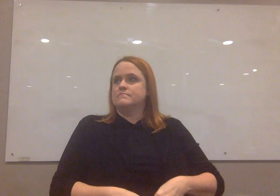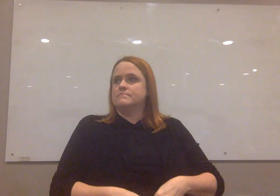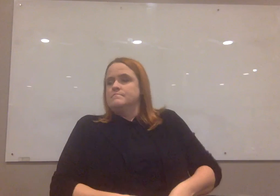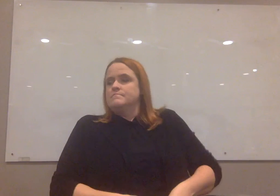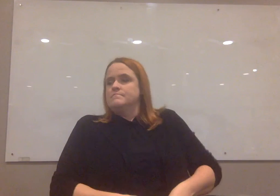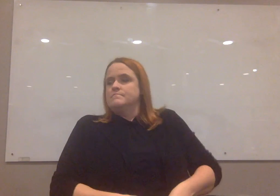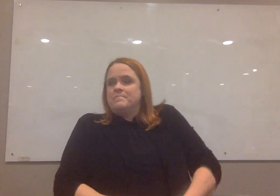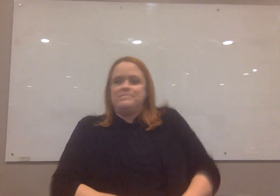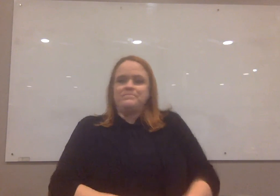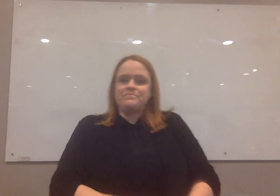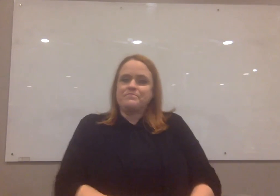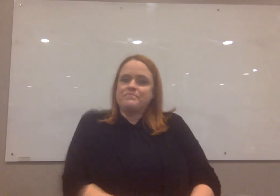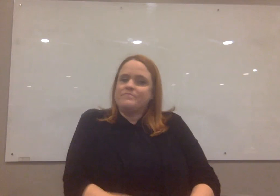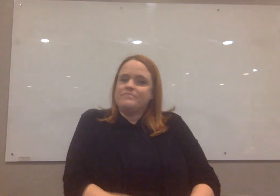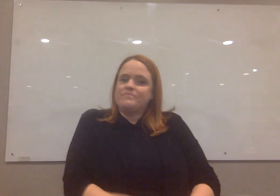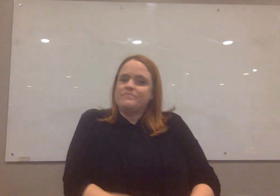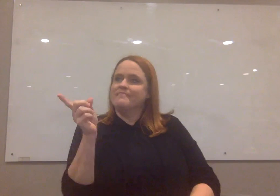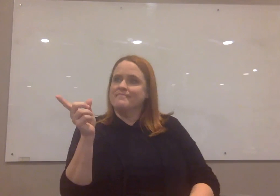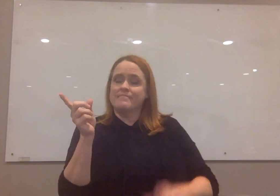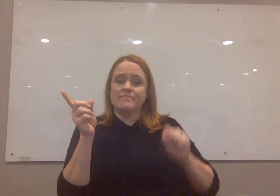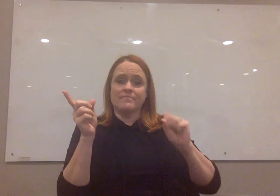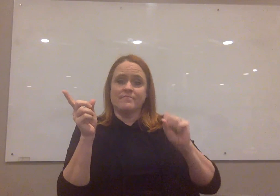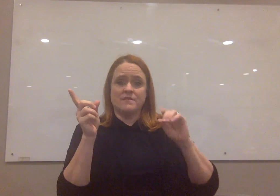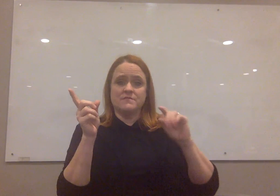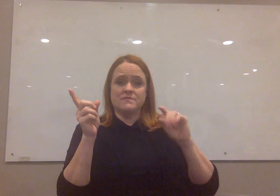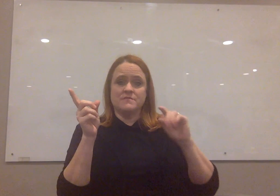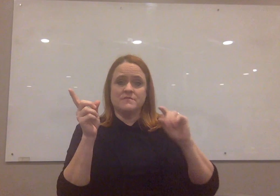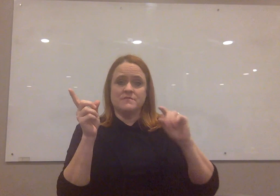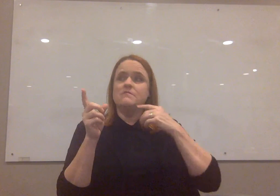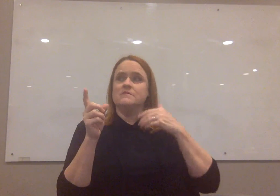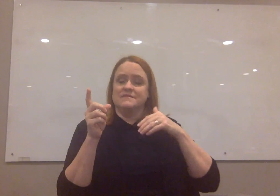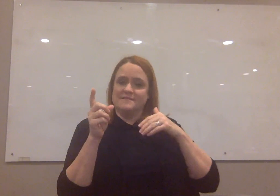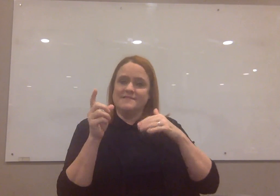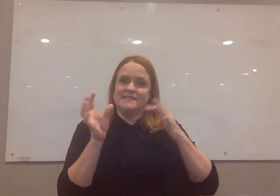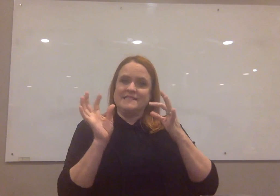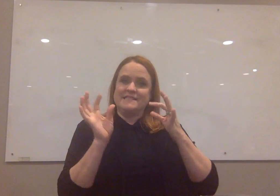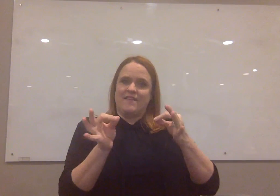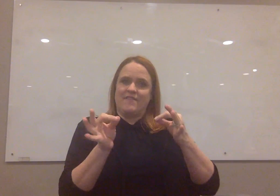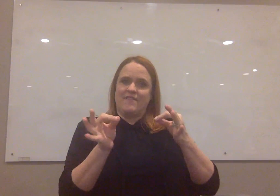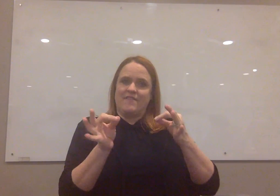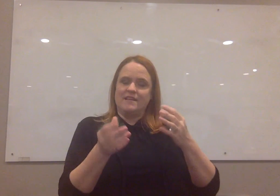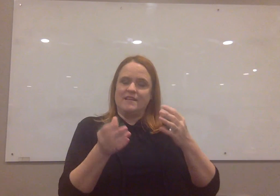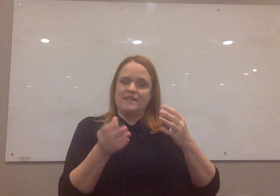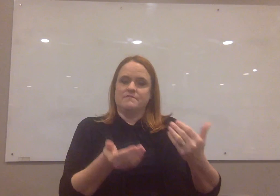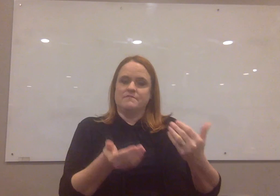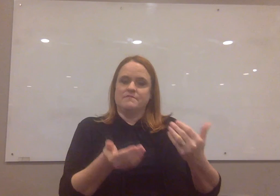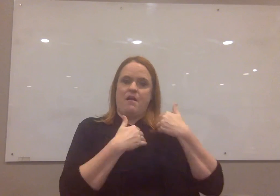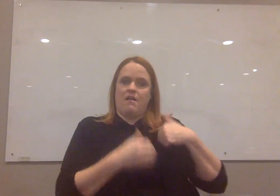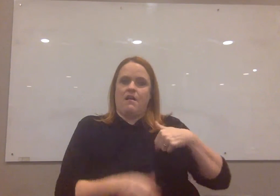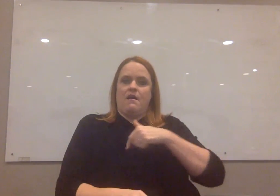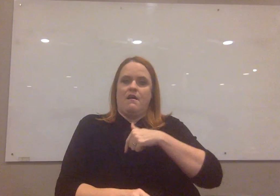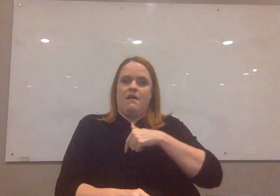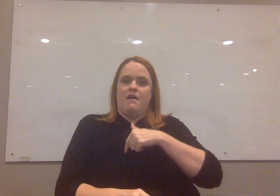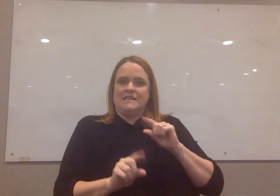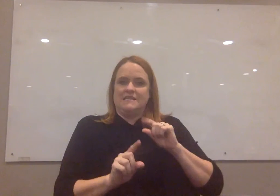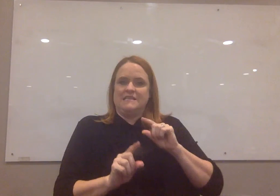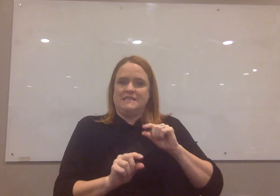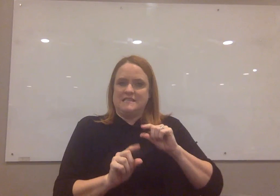it's not. It's definitely on us as attendees, but I still find that I have a hard